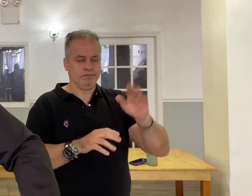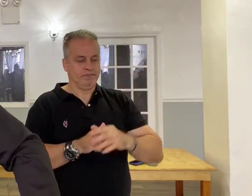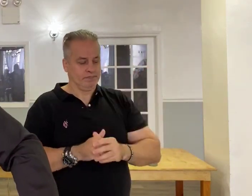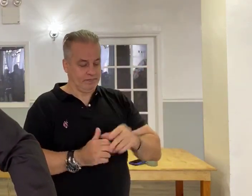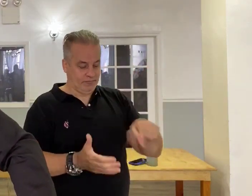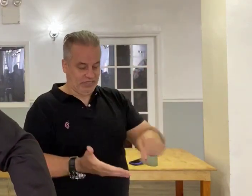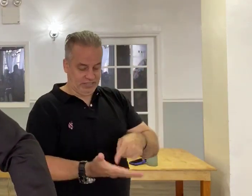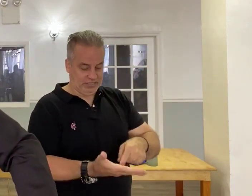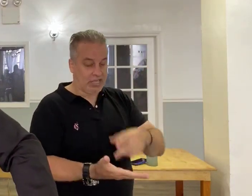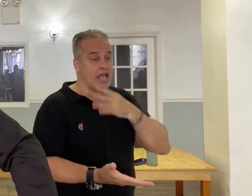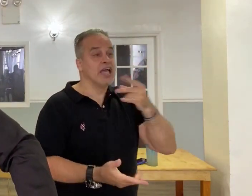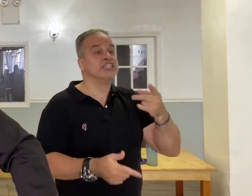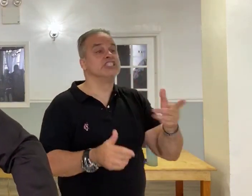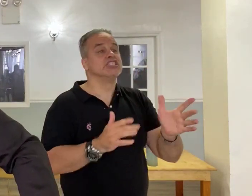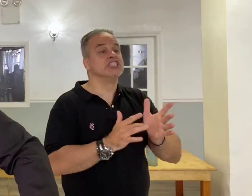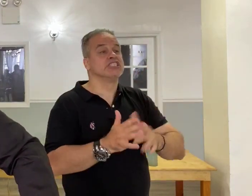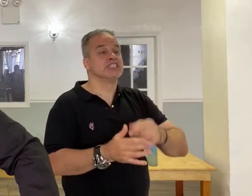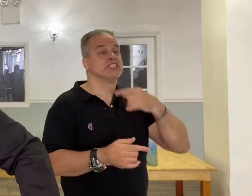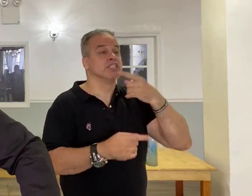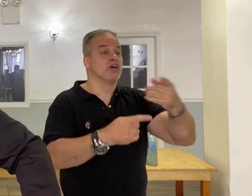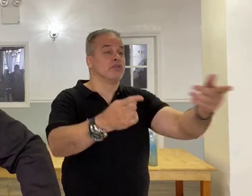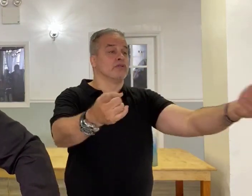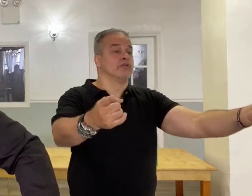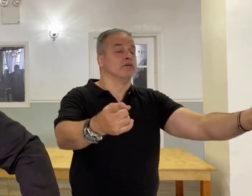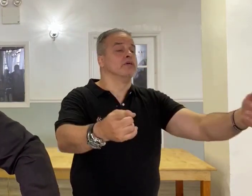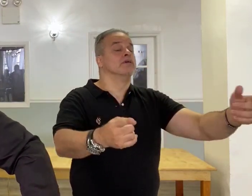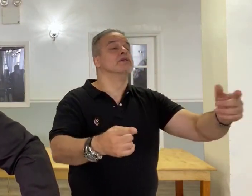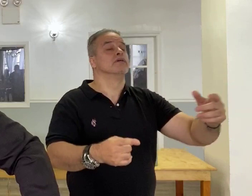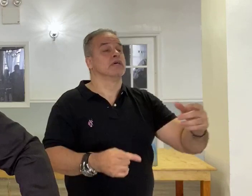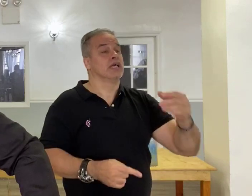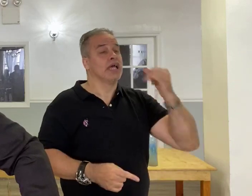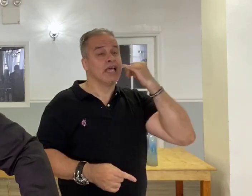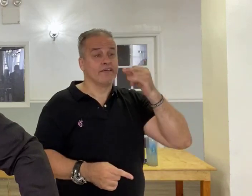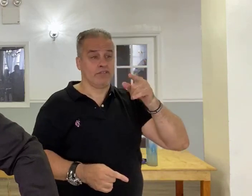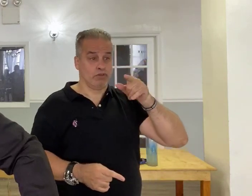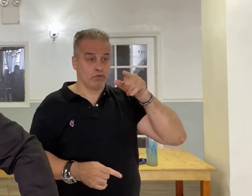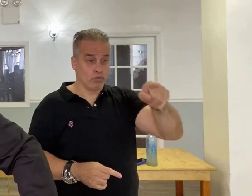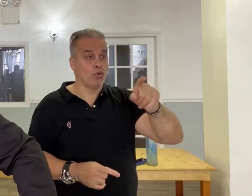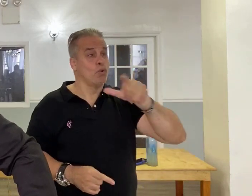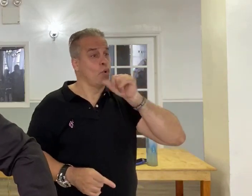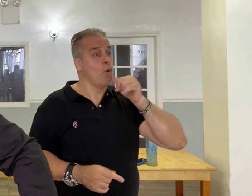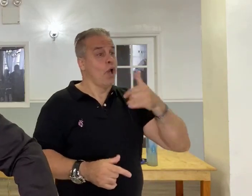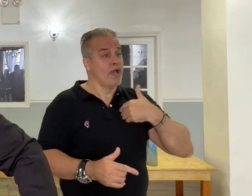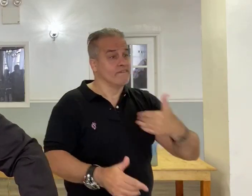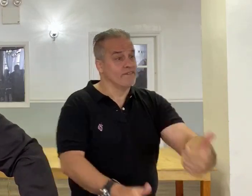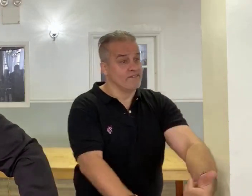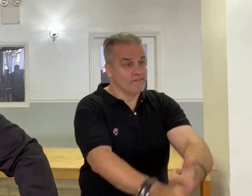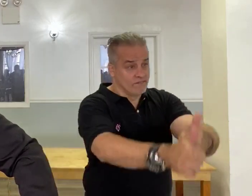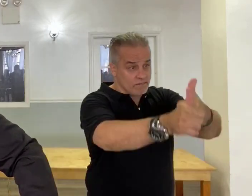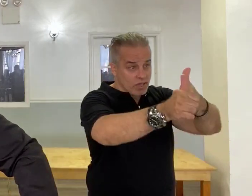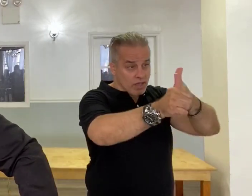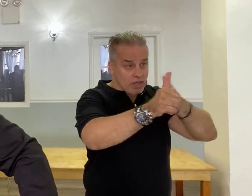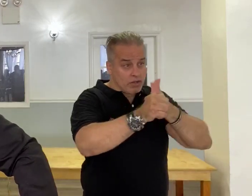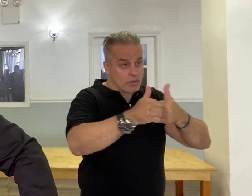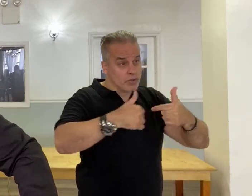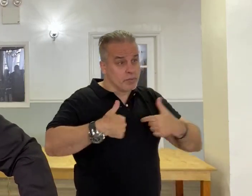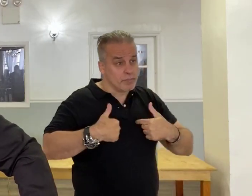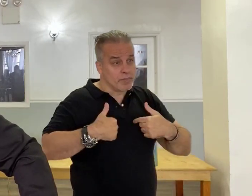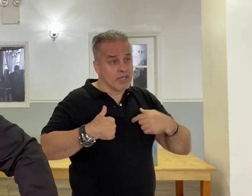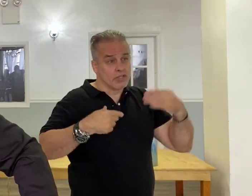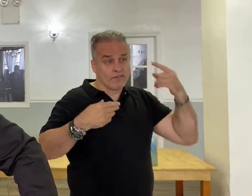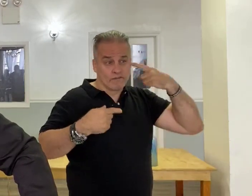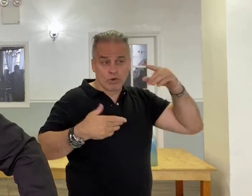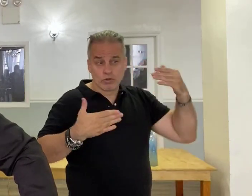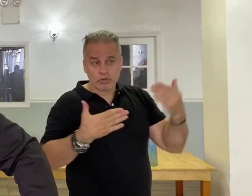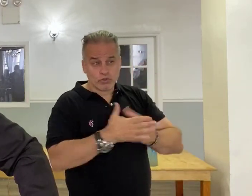says, and Jesus said unto them, verily I say unto you, that ye which have followed me in the regeneration, when the Son of Man